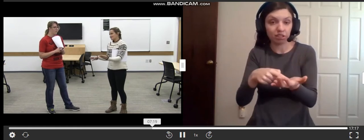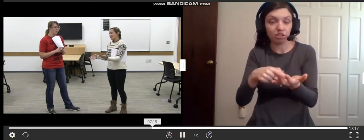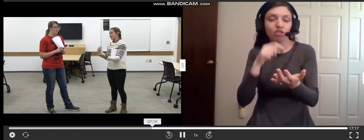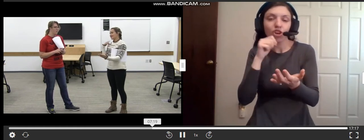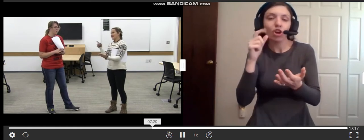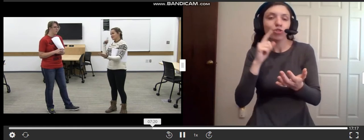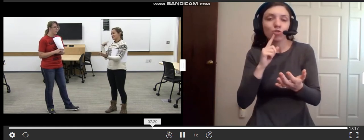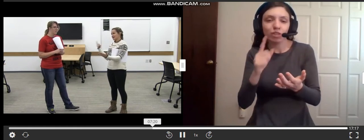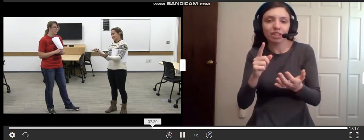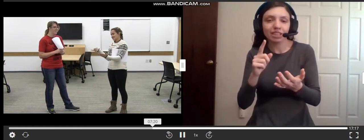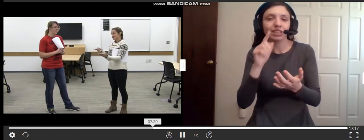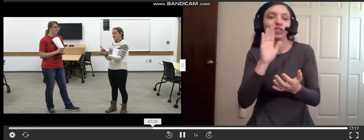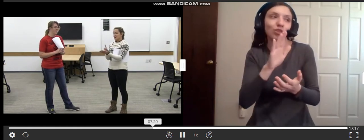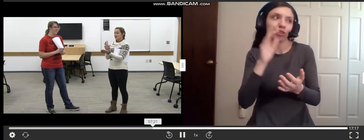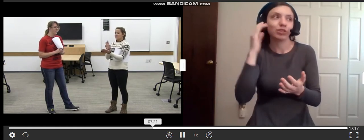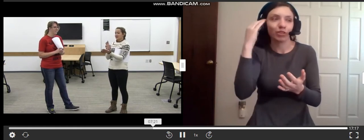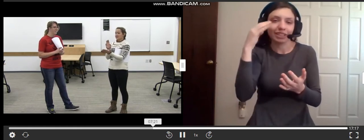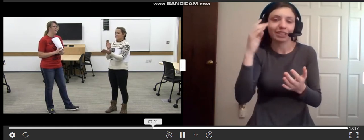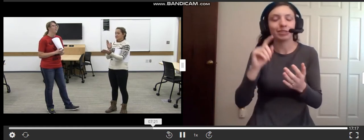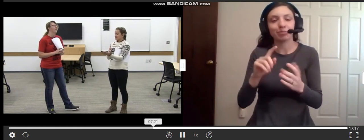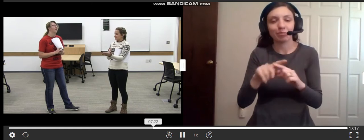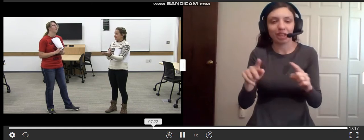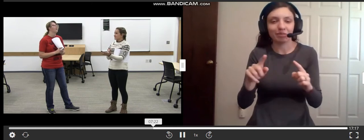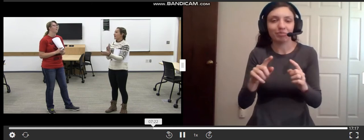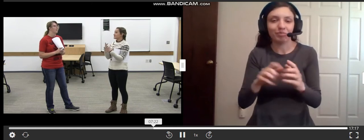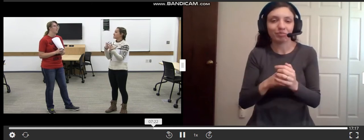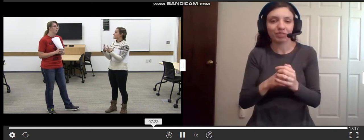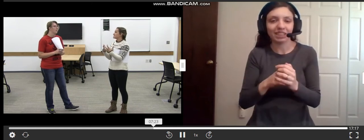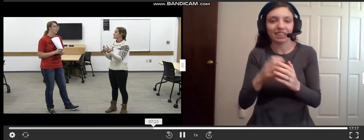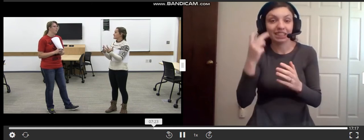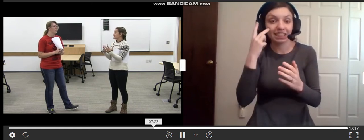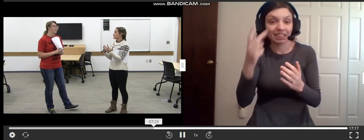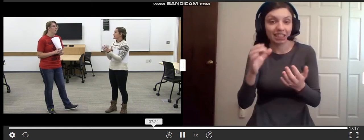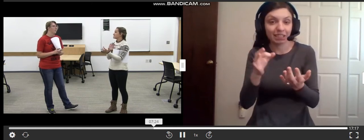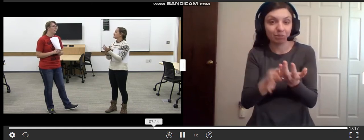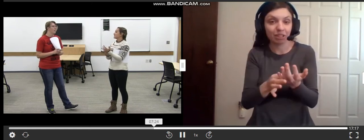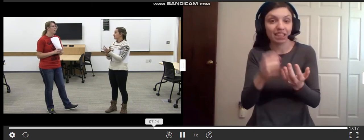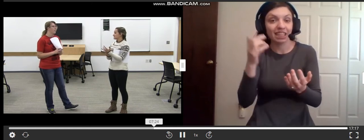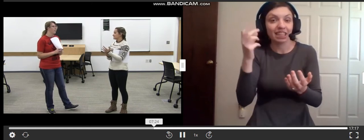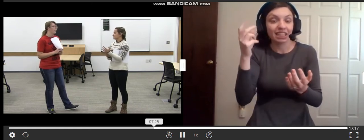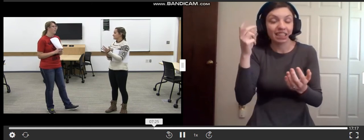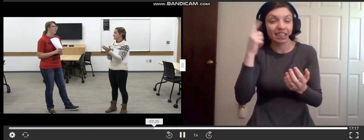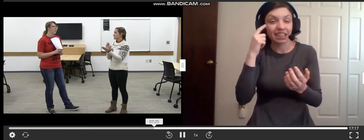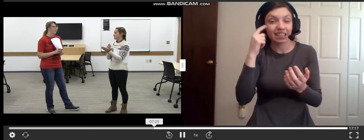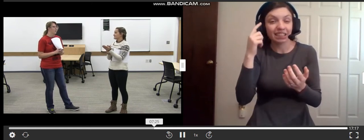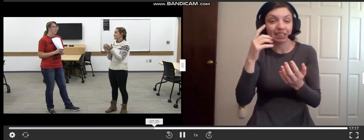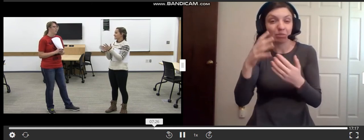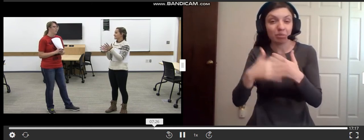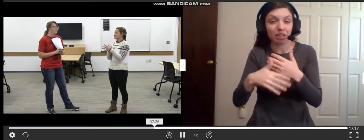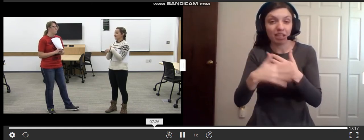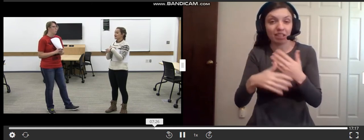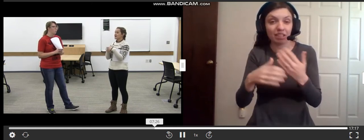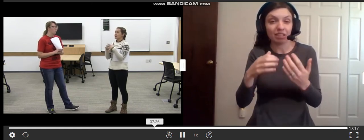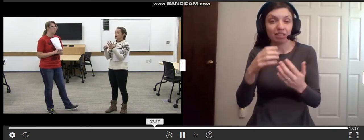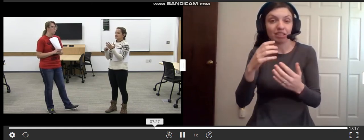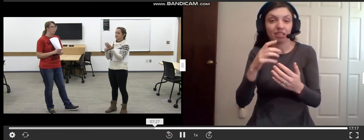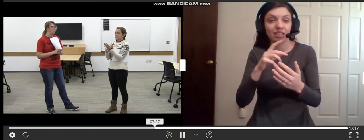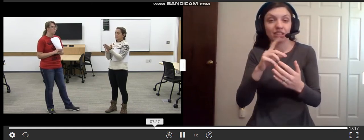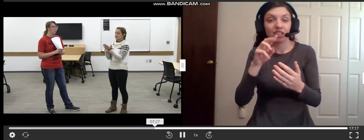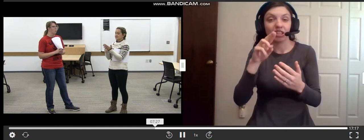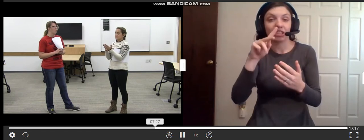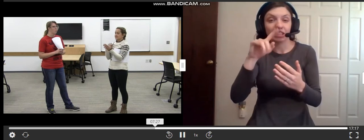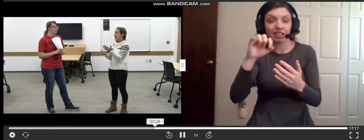really a spot on your hand. You're crazy. But she sees this spot. She thinks that it's blood. It's Duncan's blood. And